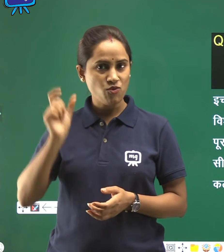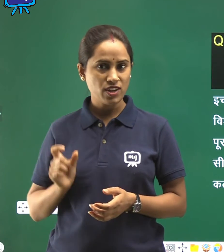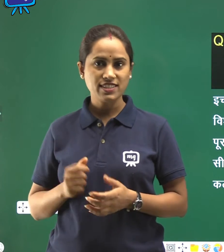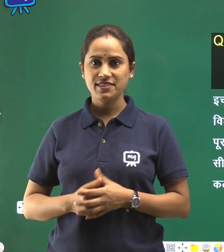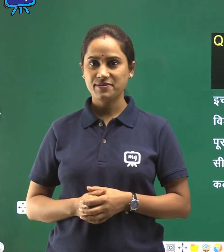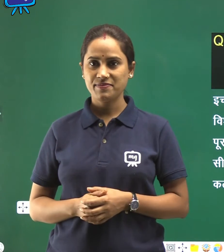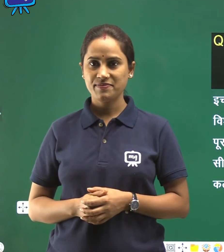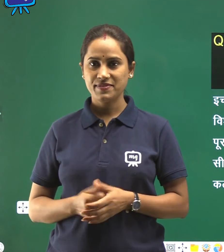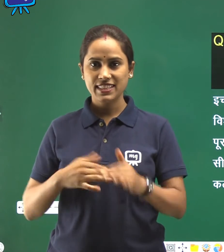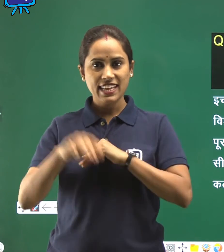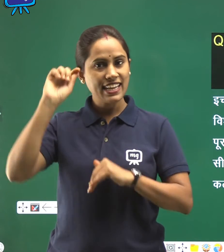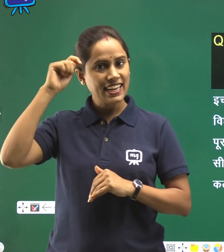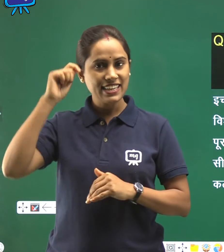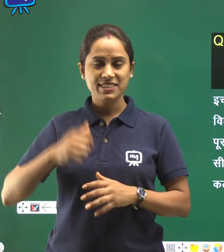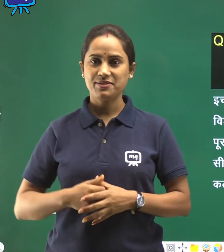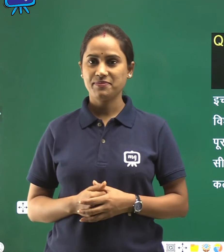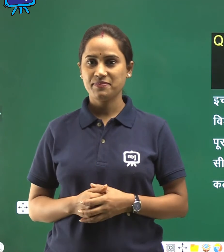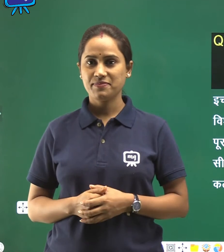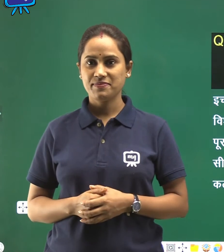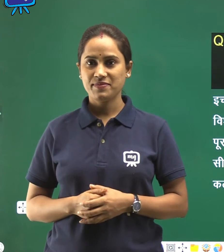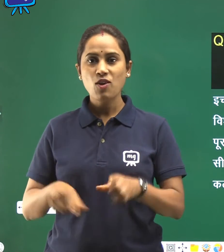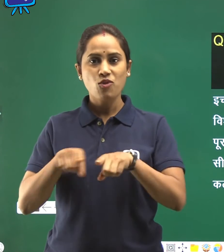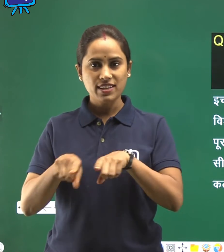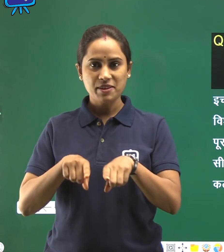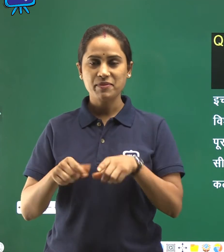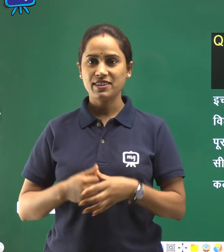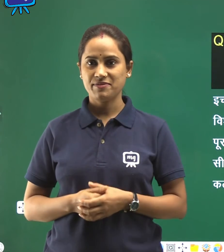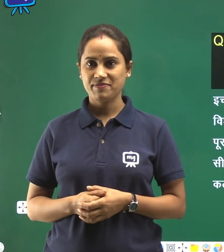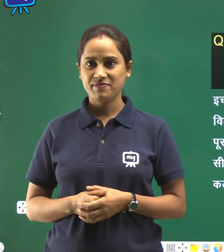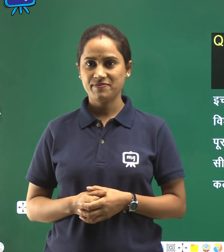words in English. For example,